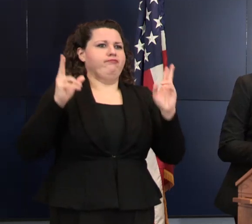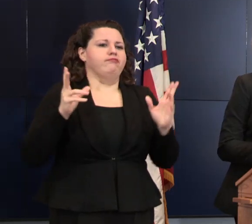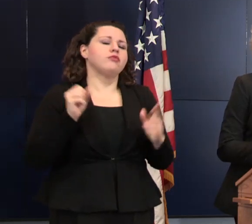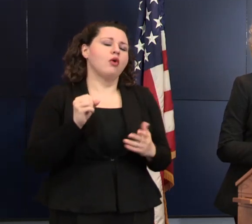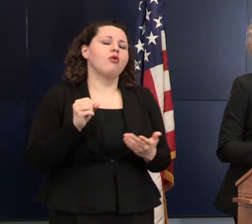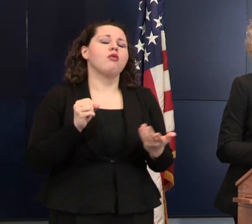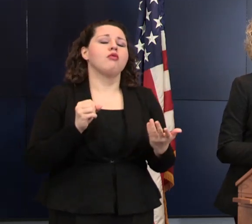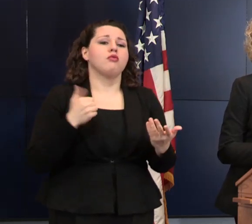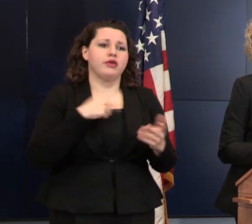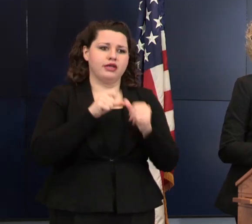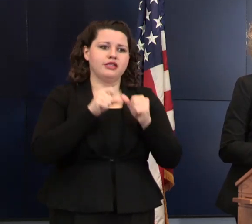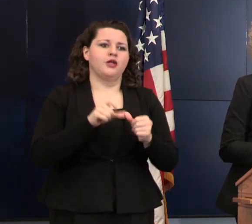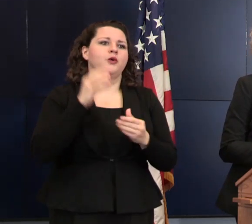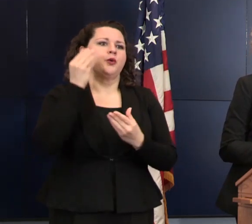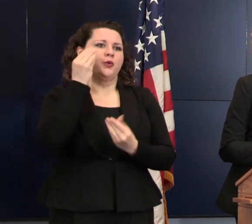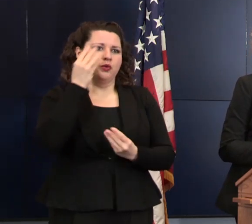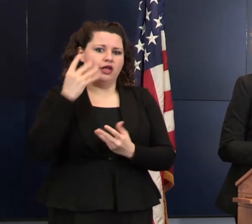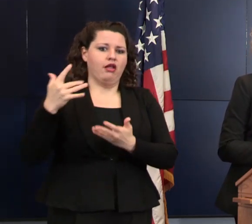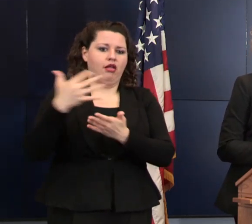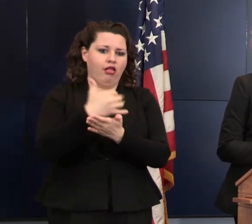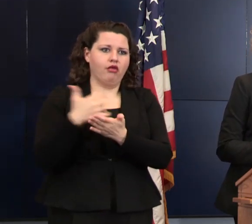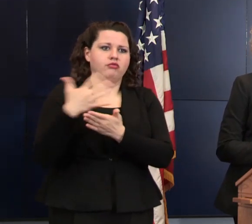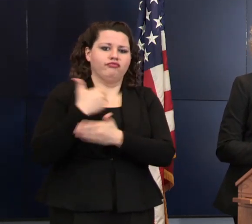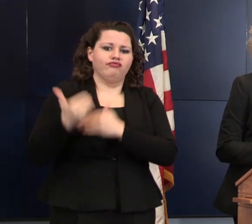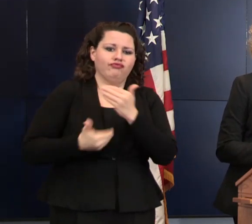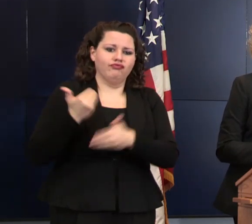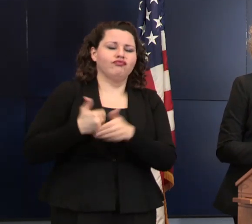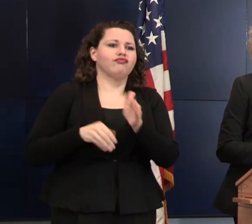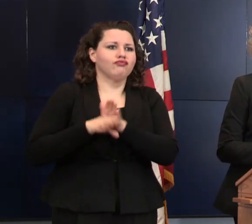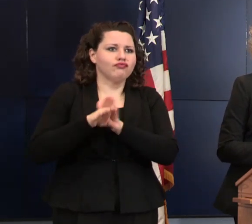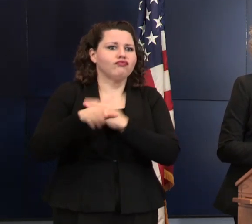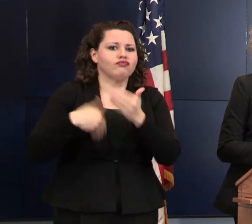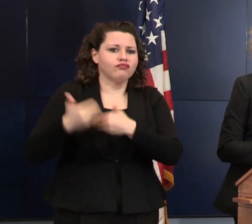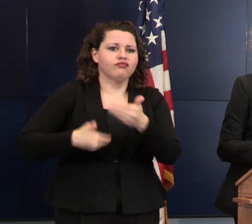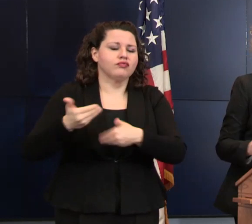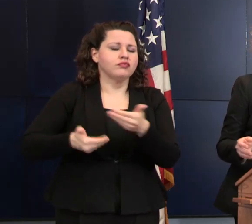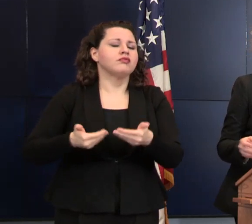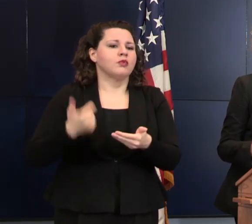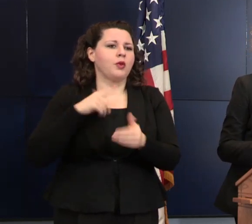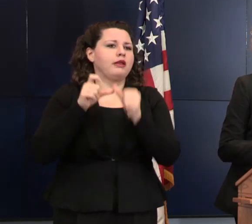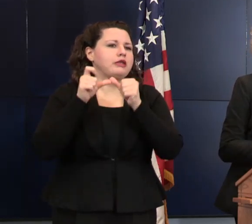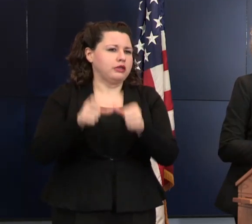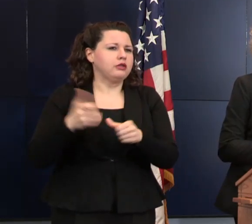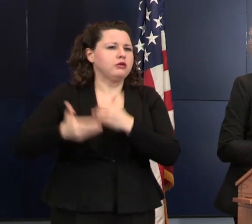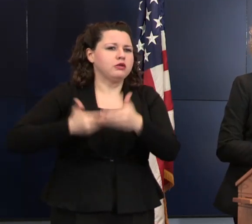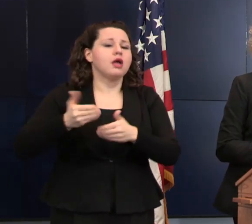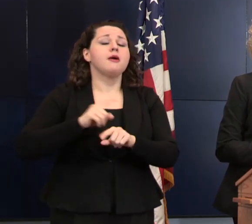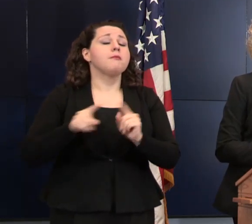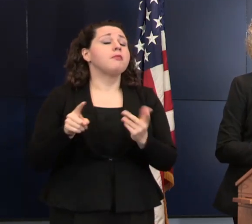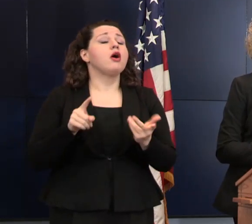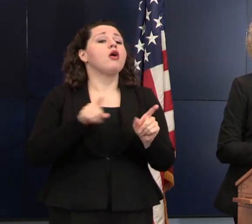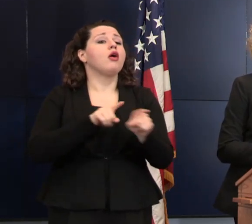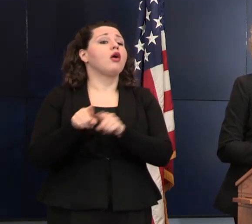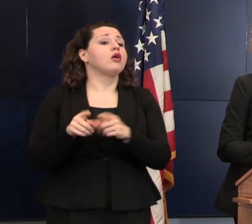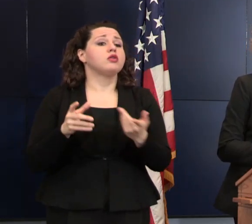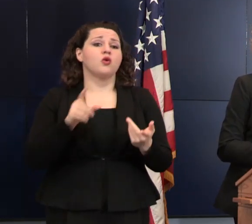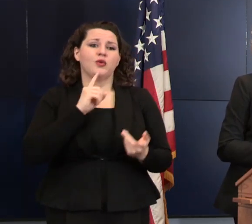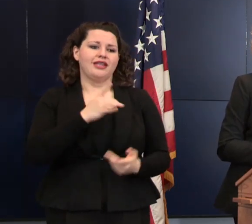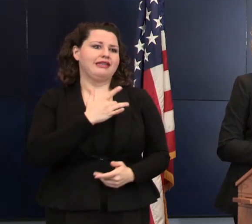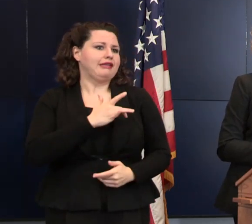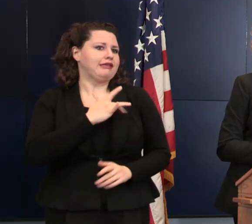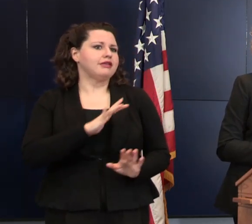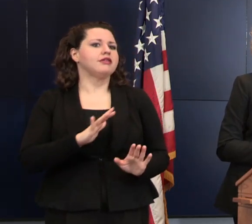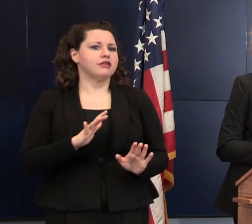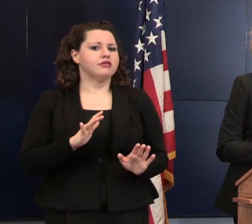work on data collection processes, and we'll continue to do that over time. But the other thing that we're always sensitive